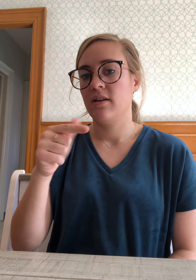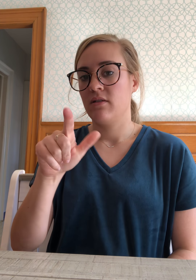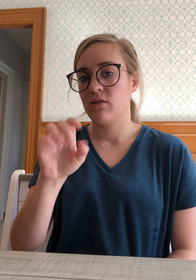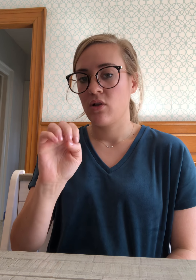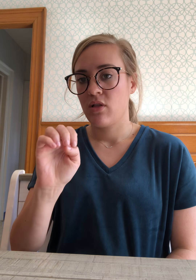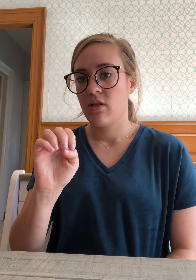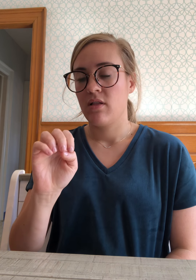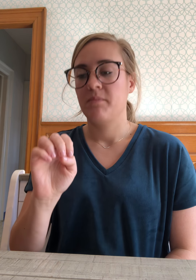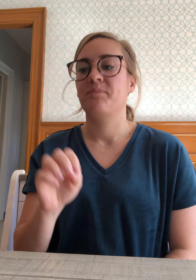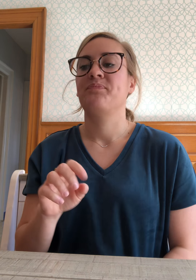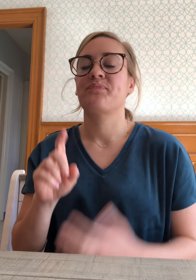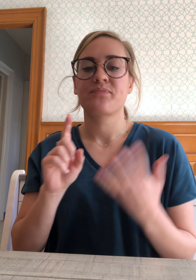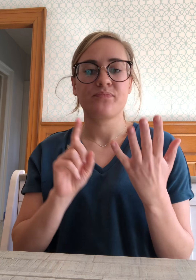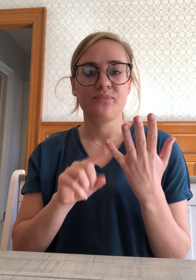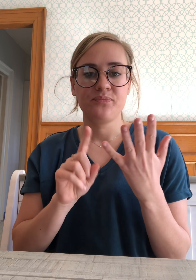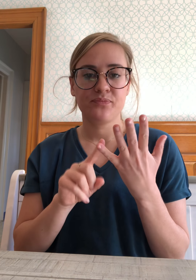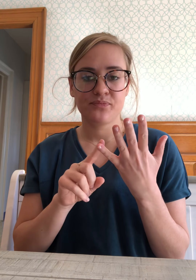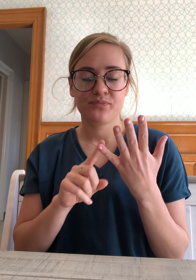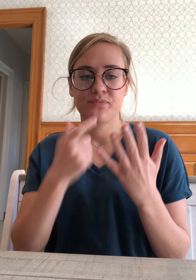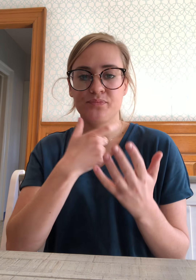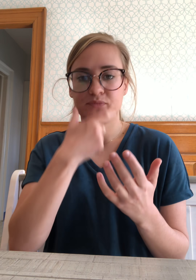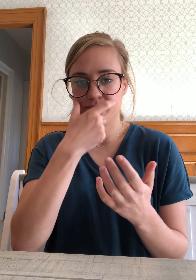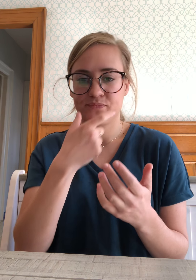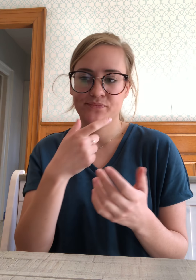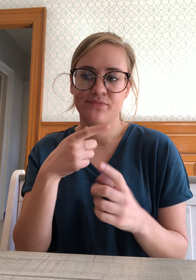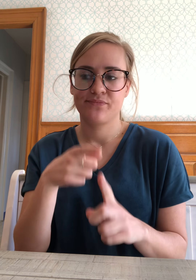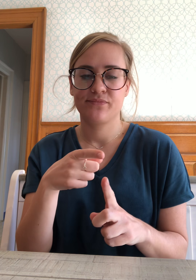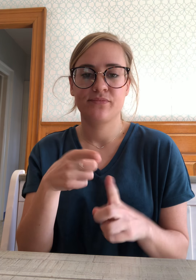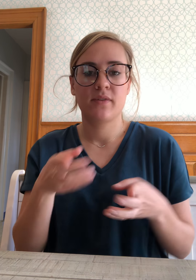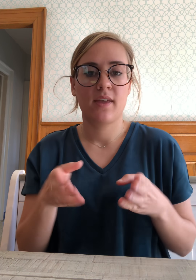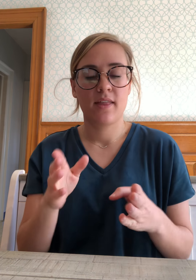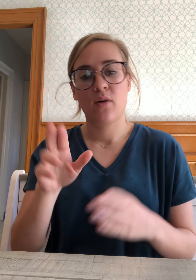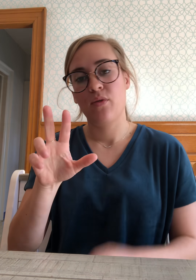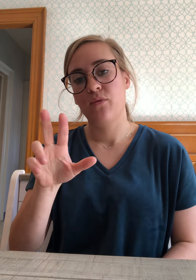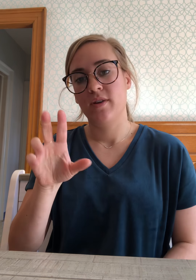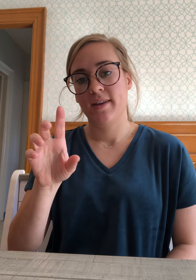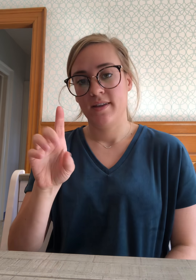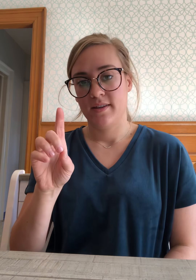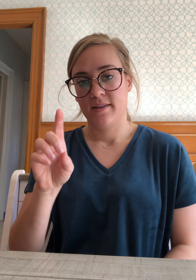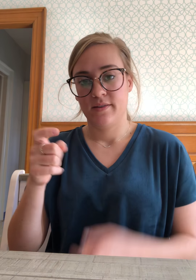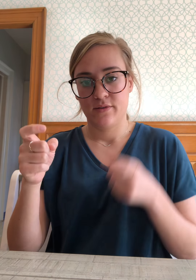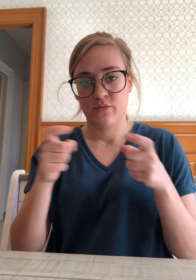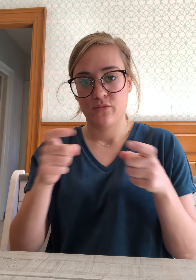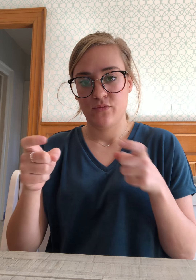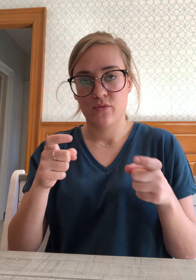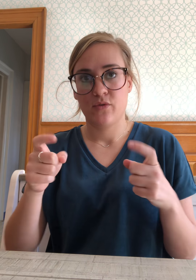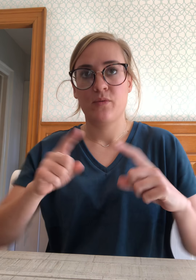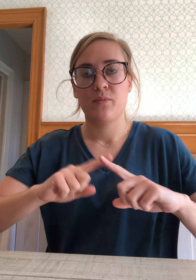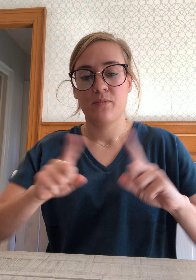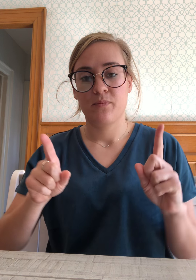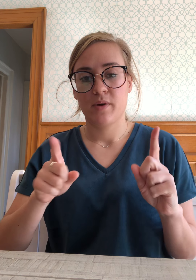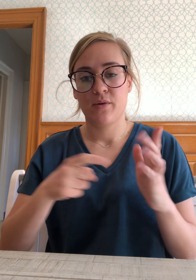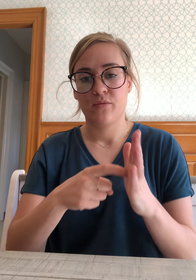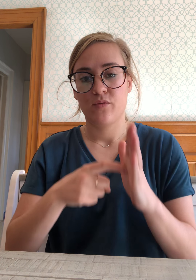The edgewise appliance allowed three-dimensional control, but did require arch wire